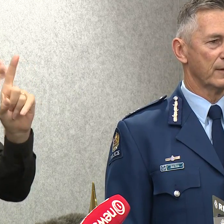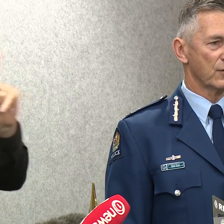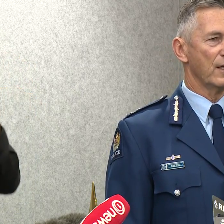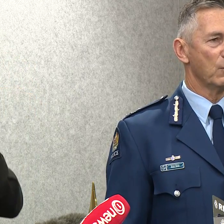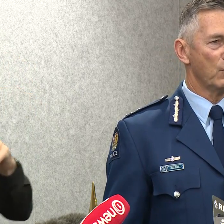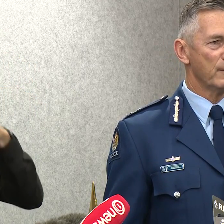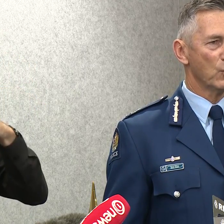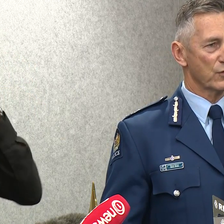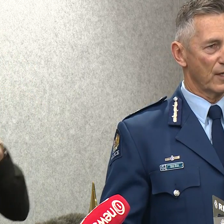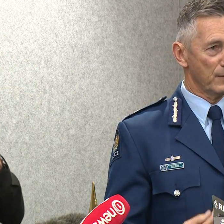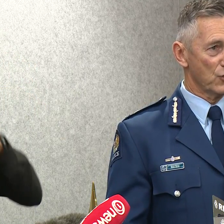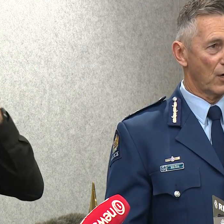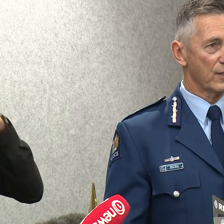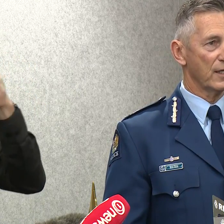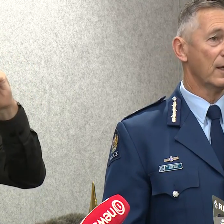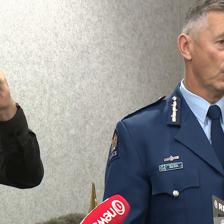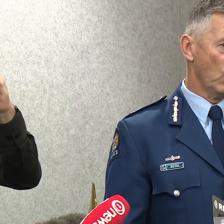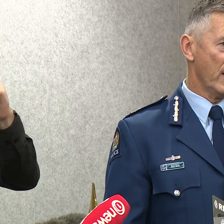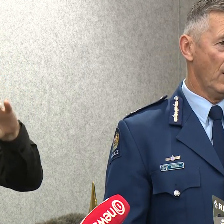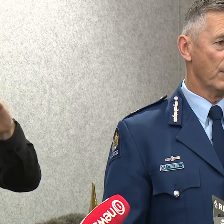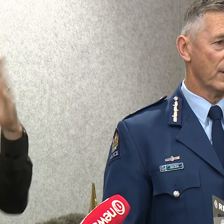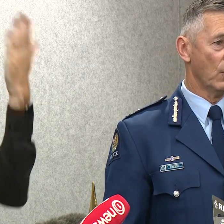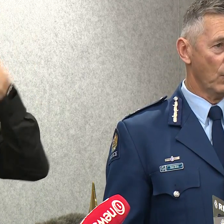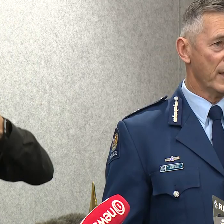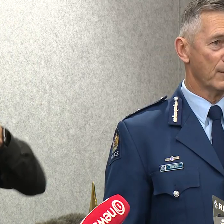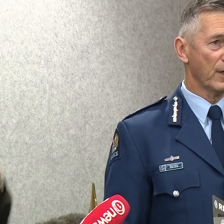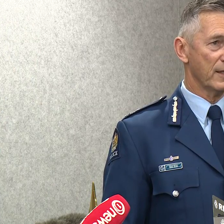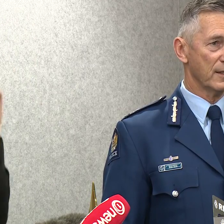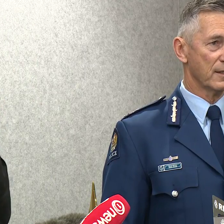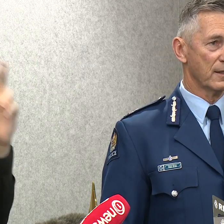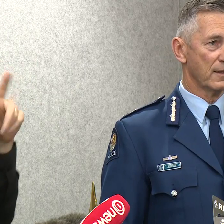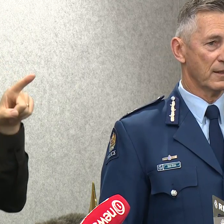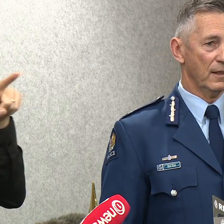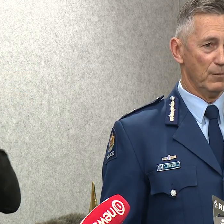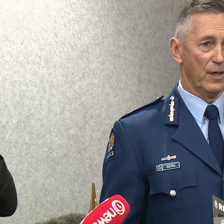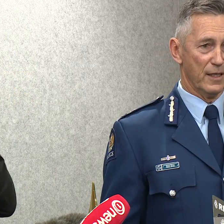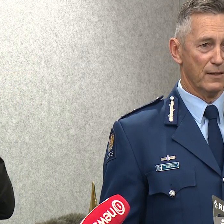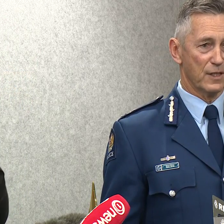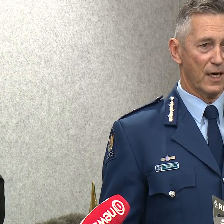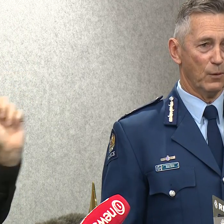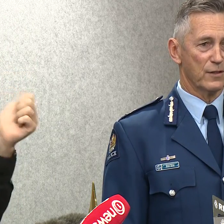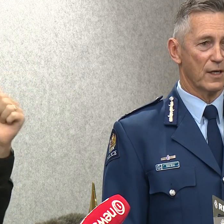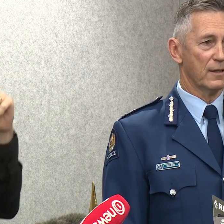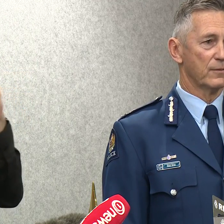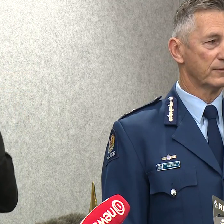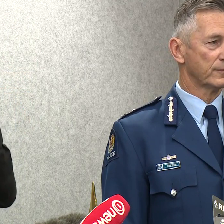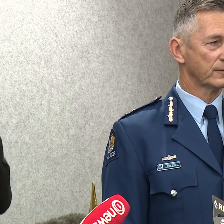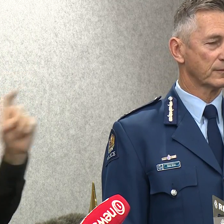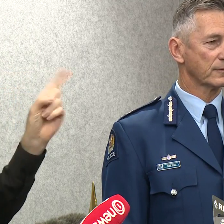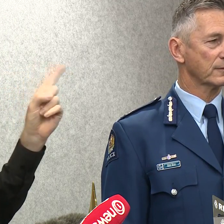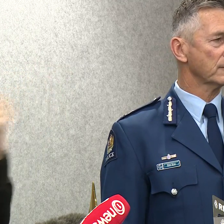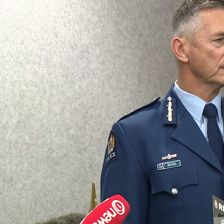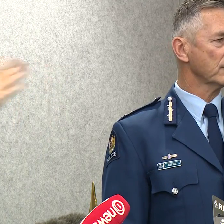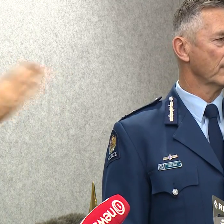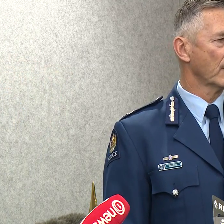evening. So there will be more. So the majority, we hope, will be completed by the end of today, Wednesday. When do you expect